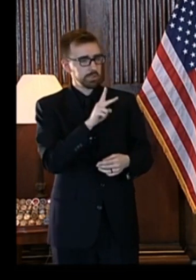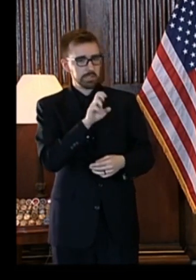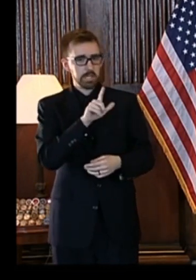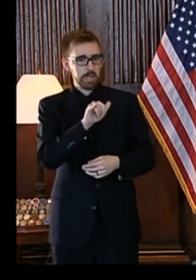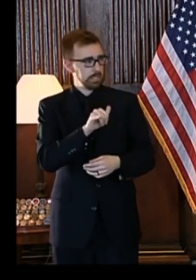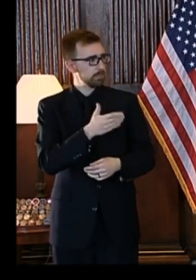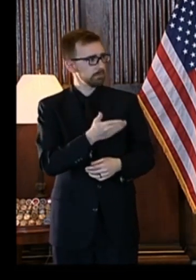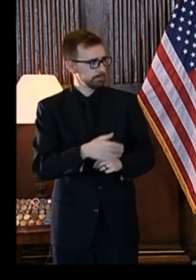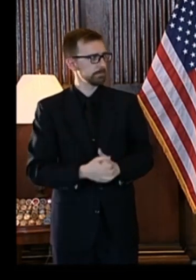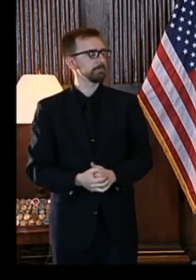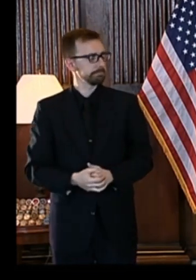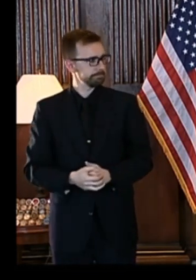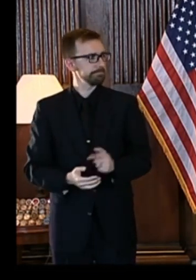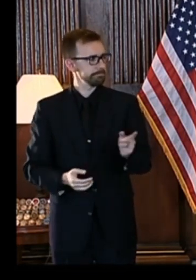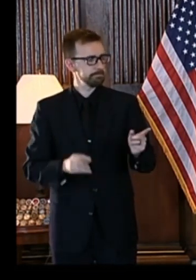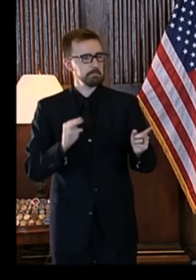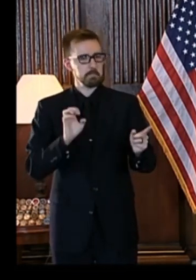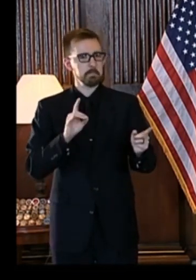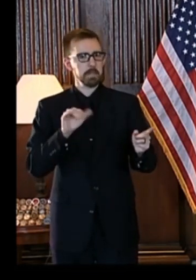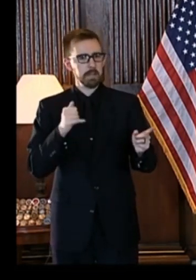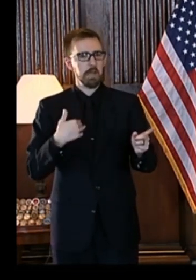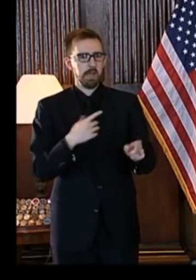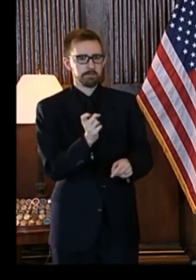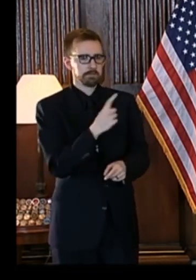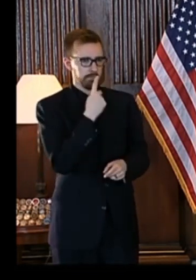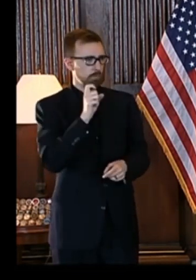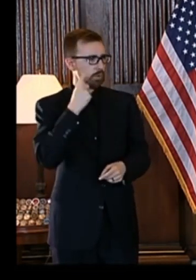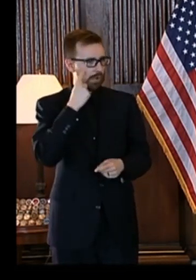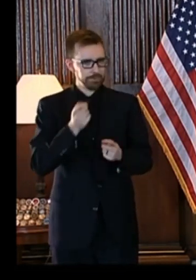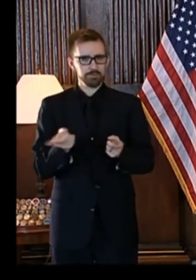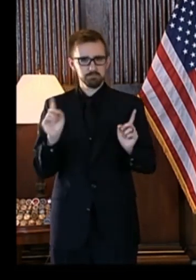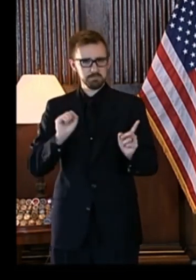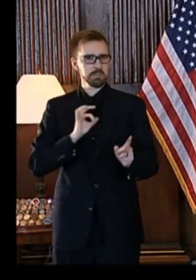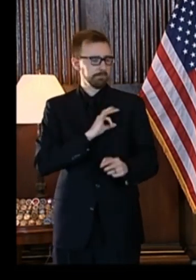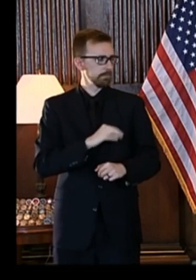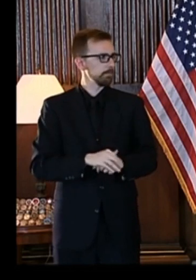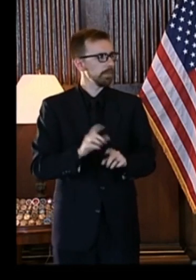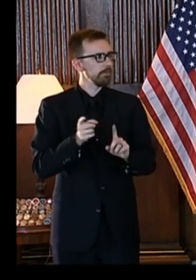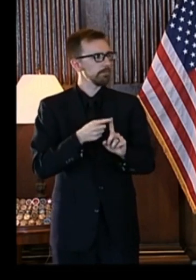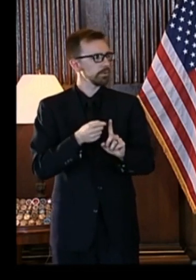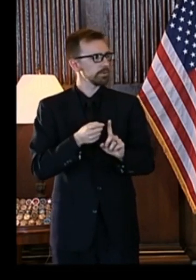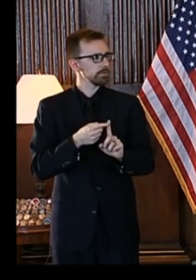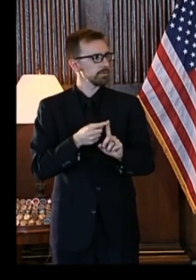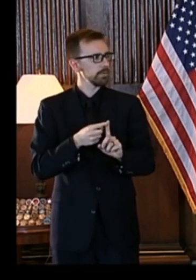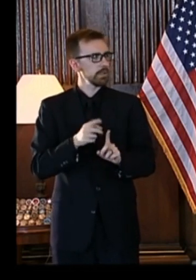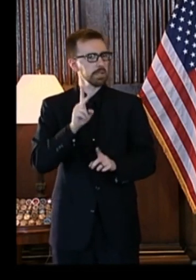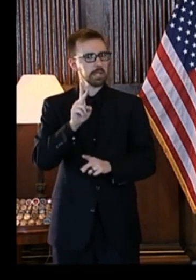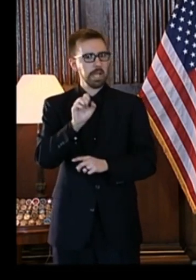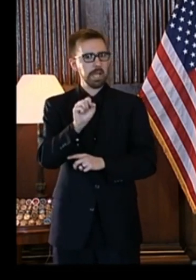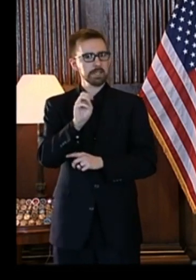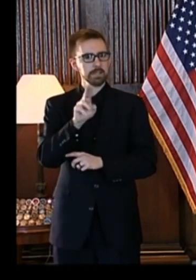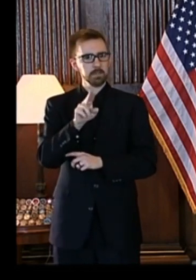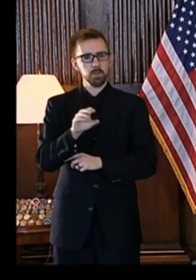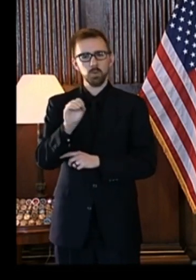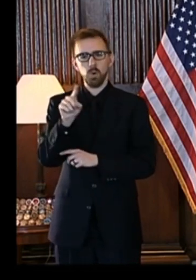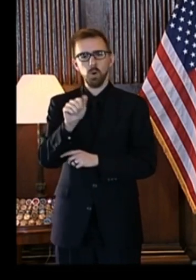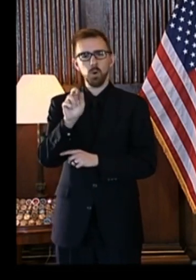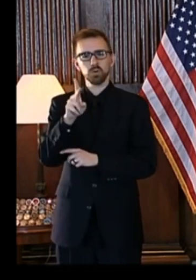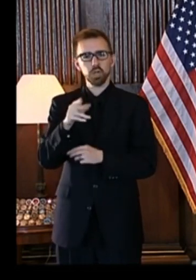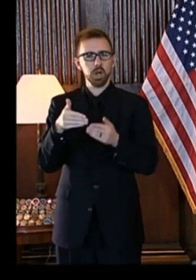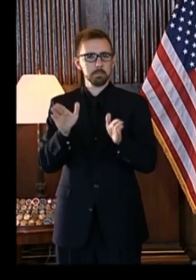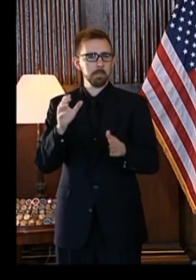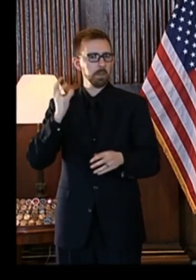We do. These are from some media inquiries that have given to us. The first one is Jennifer Moore from KSMU Ozark Public